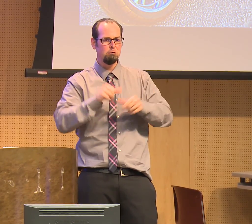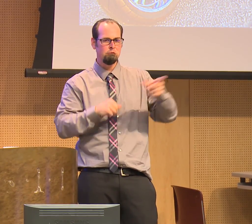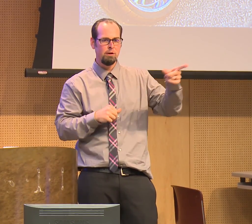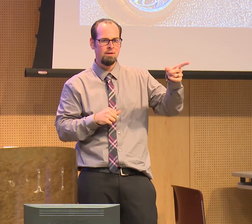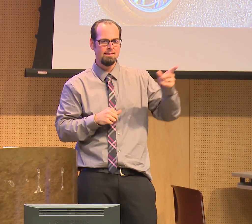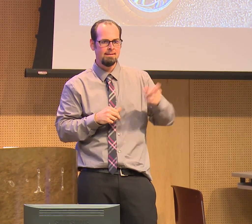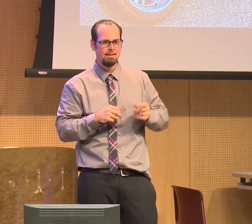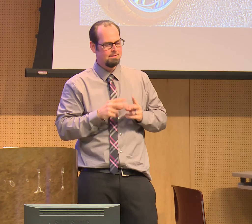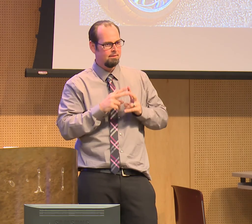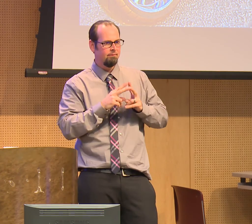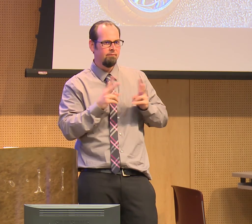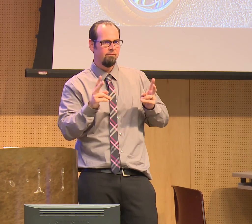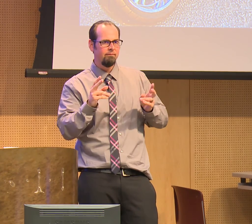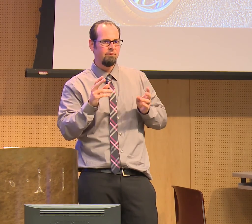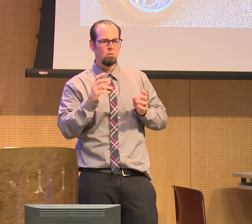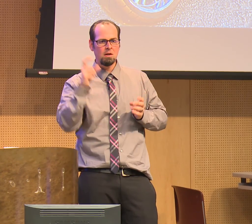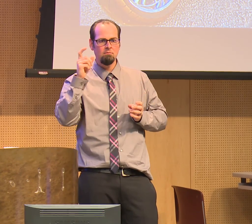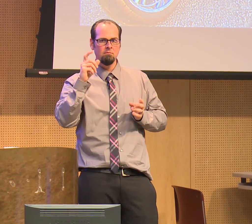And he's very, very smart.